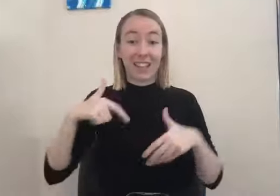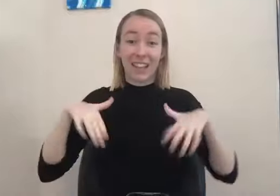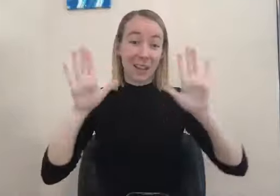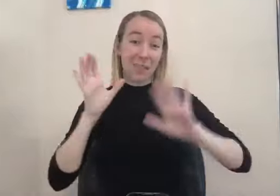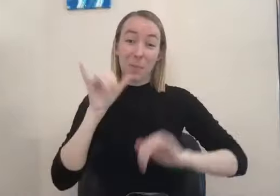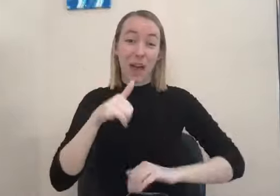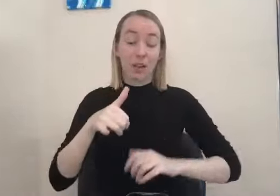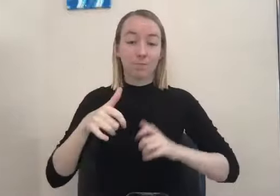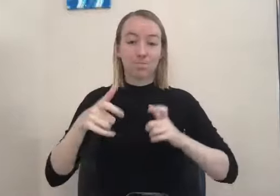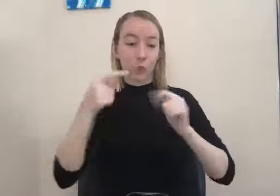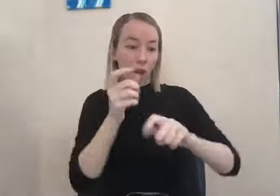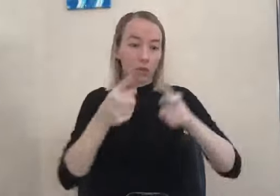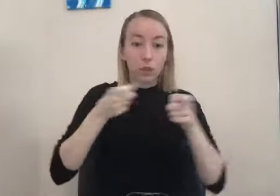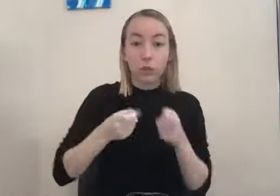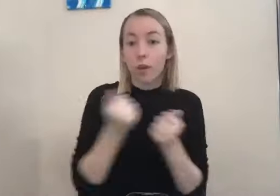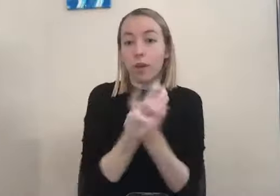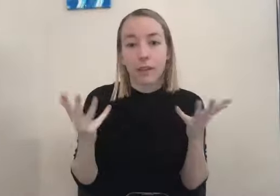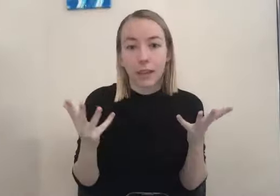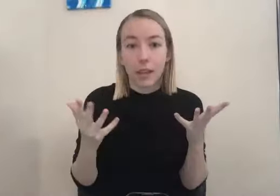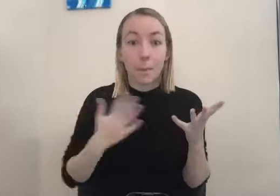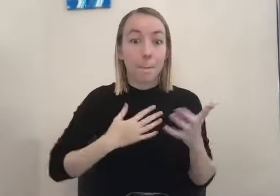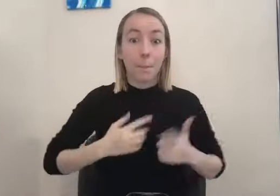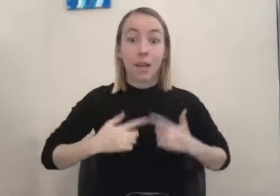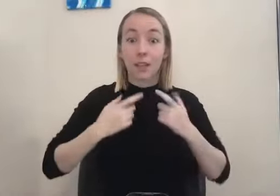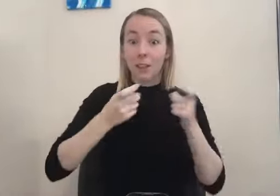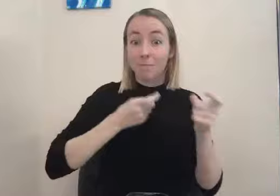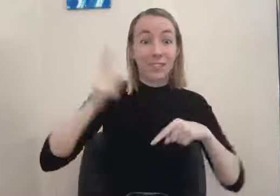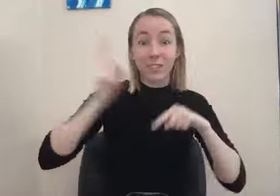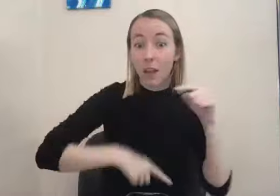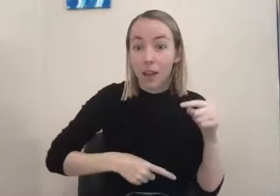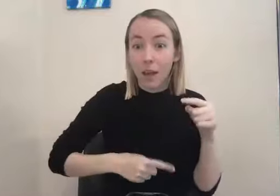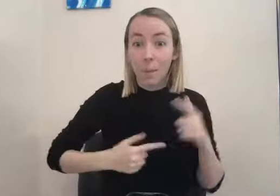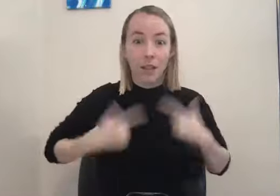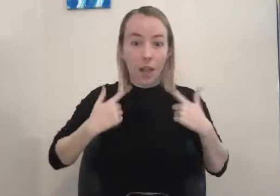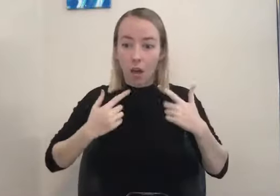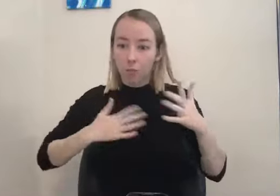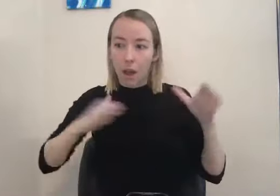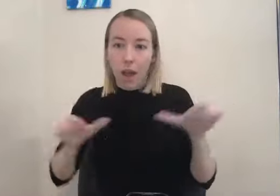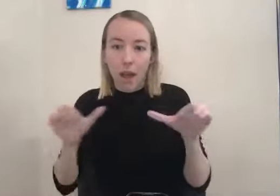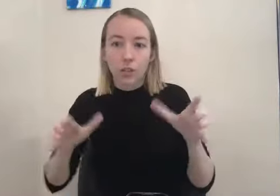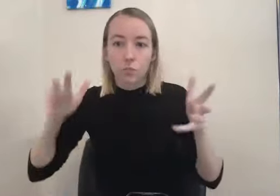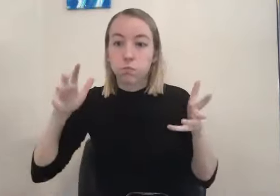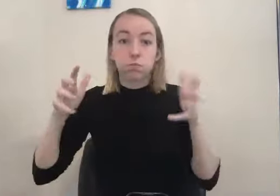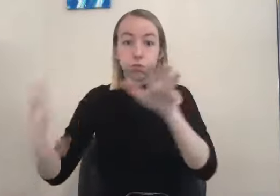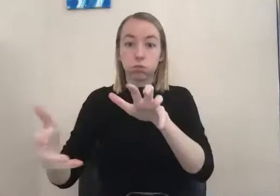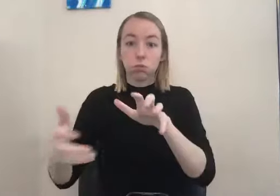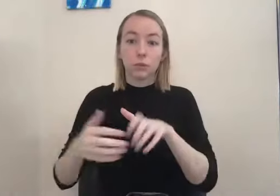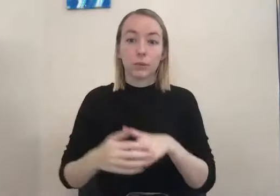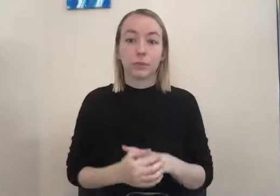I was blown away by actually this revelation about what I was really doing, and how I thought I was the